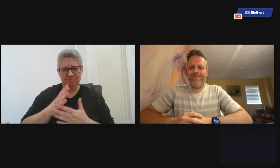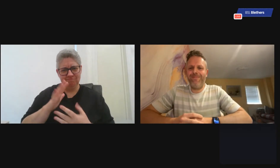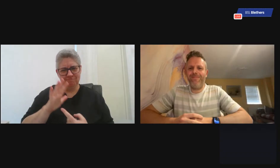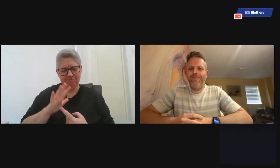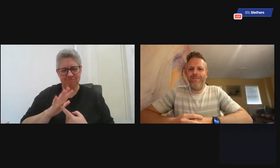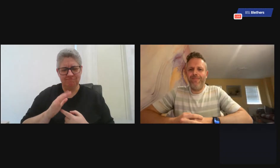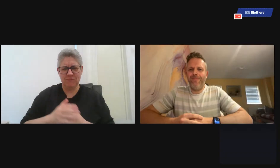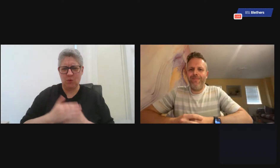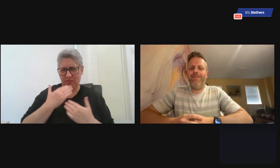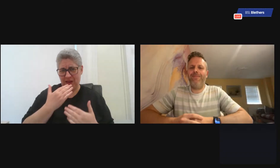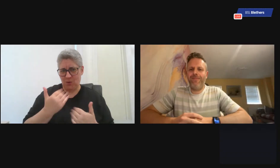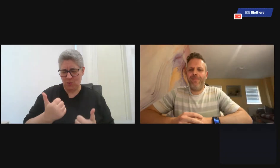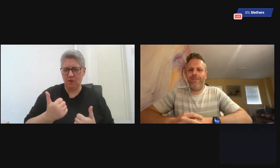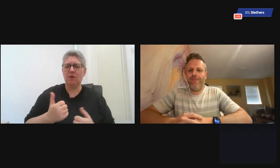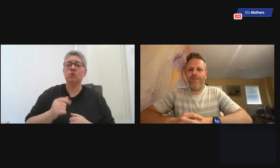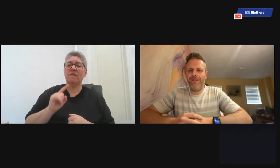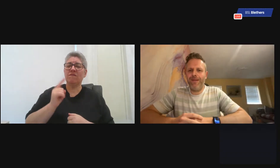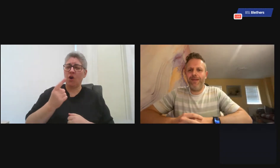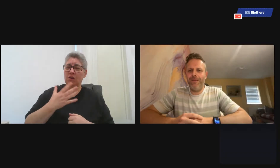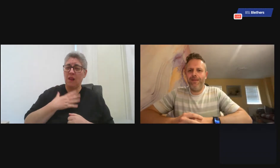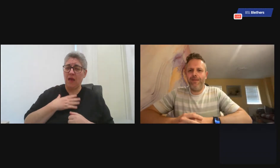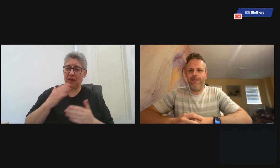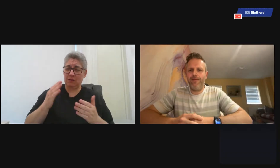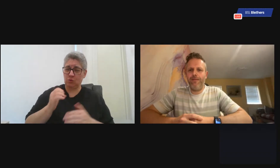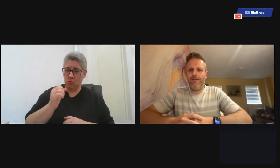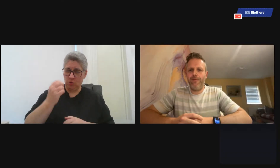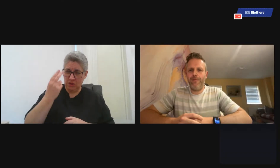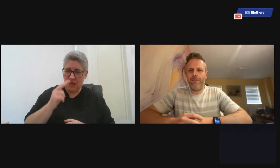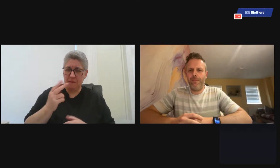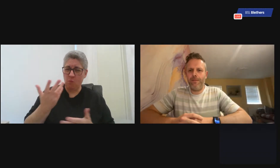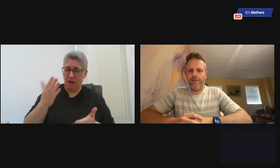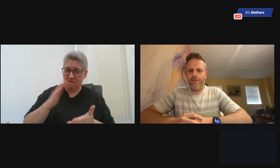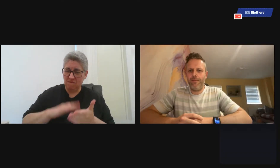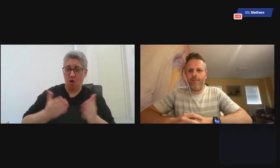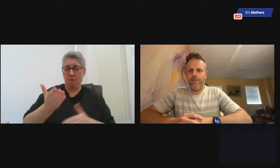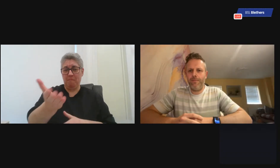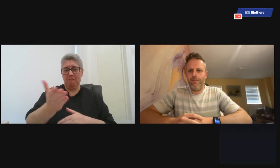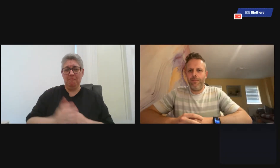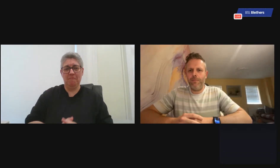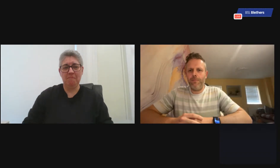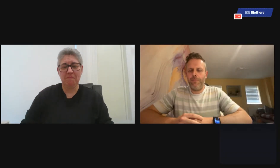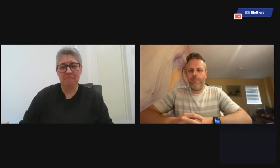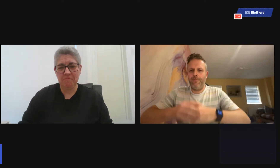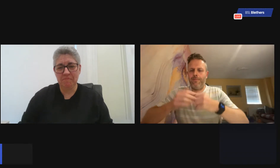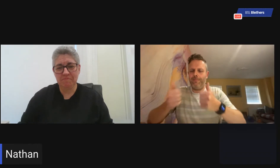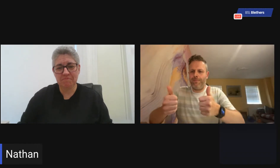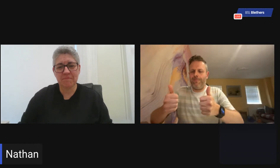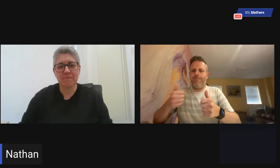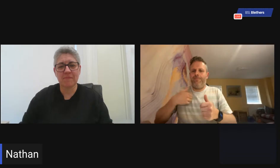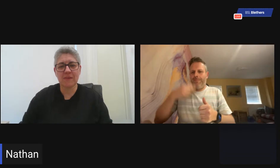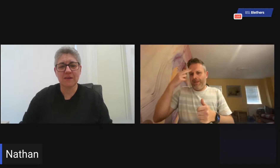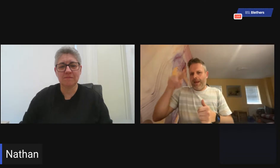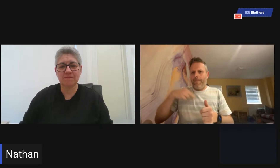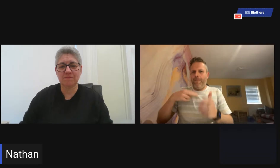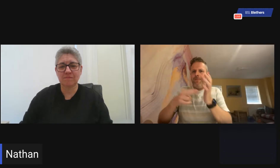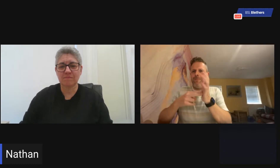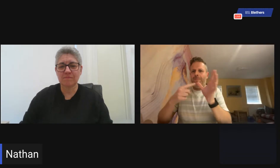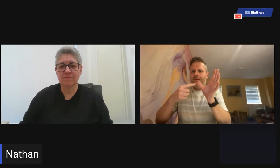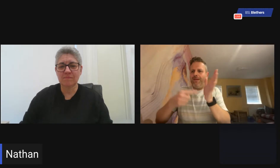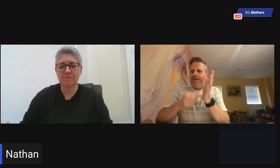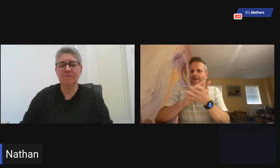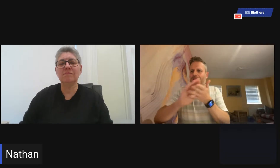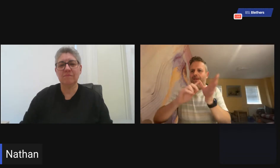see you. Hello. Oh, thanks so much for coming in, Nathan. Could you just introduce yourself and tell us where you're